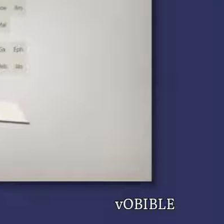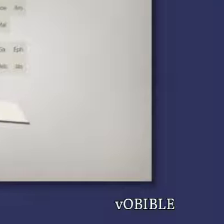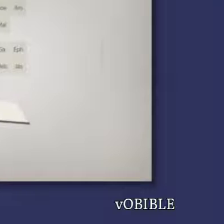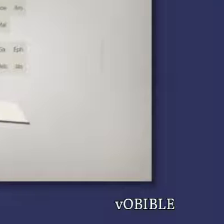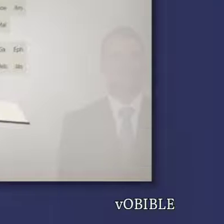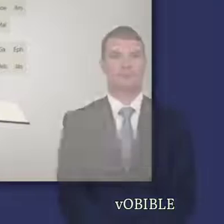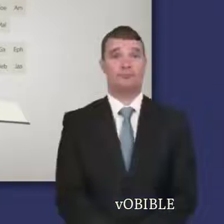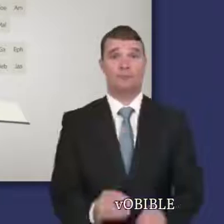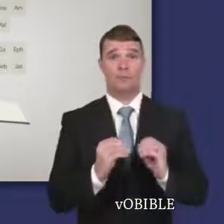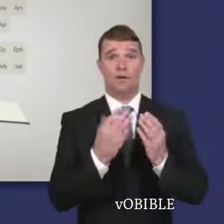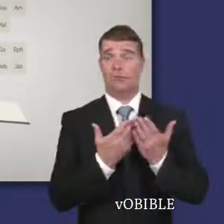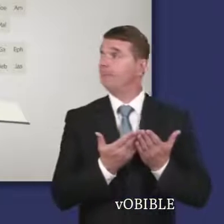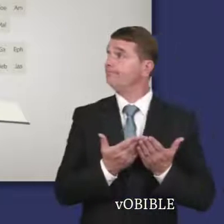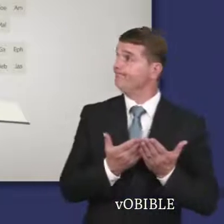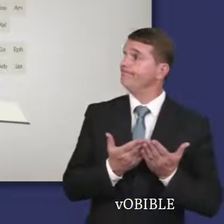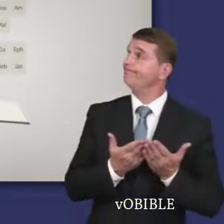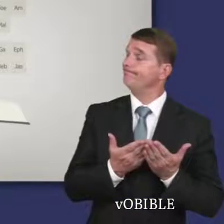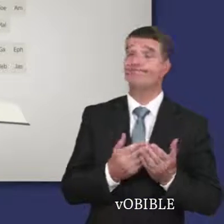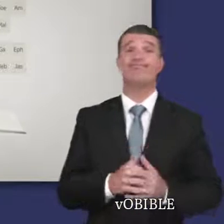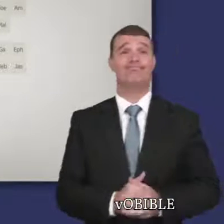An introduction to 1 Samuel.